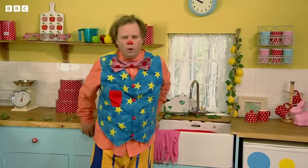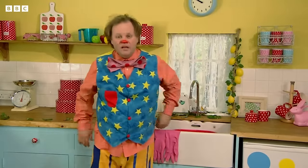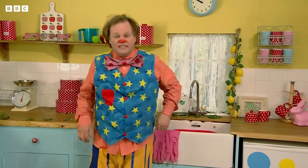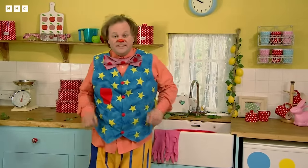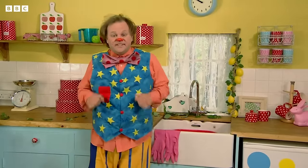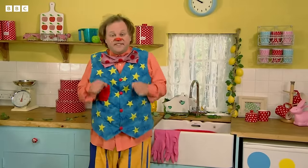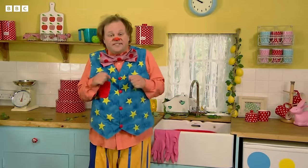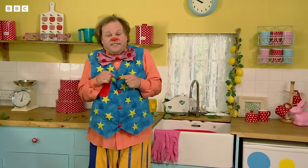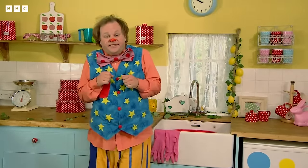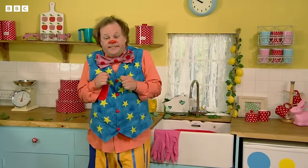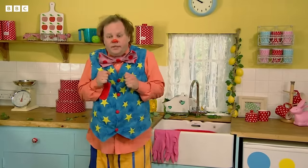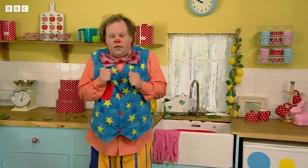Mr Tumble.